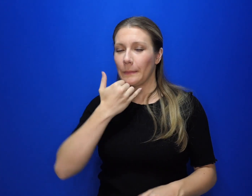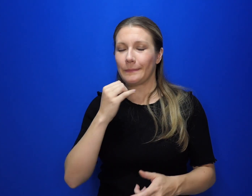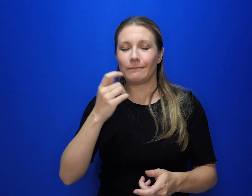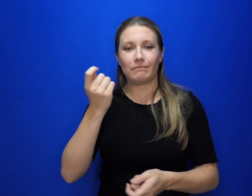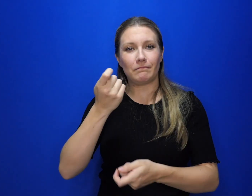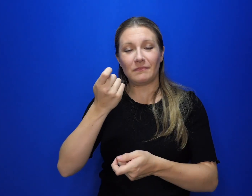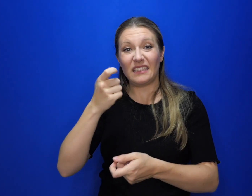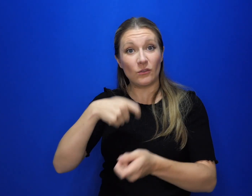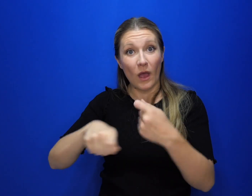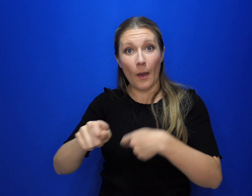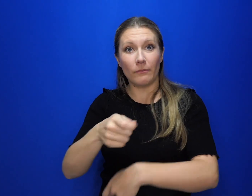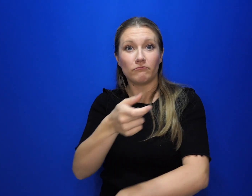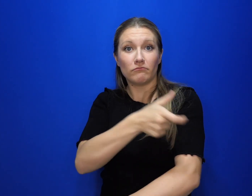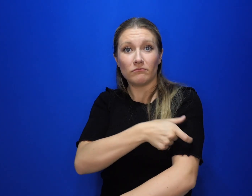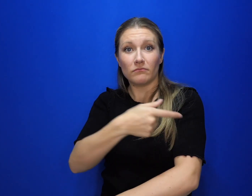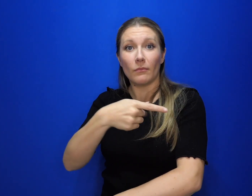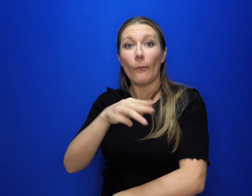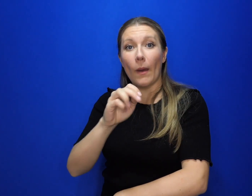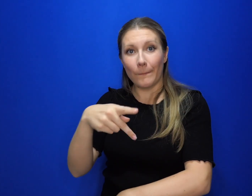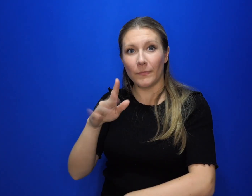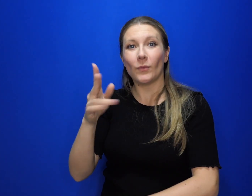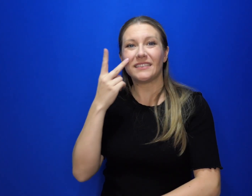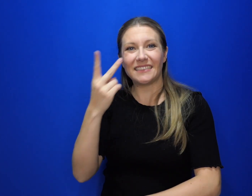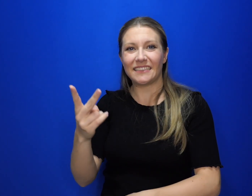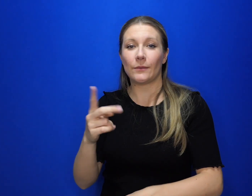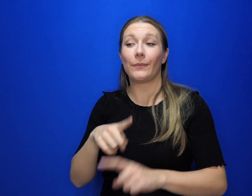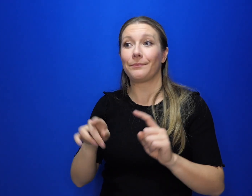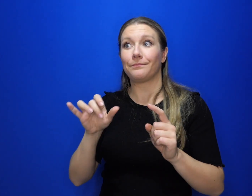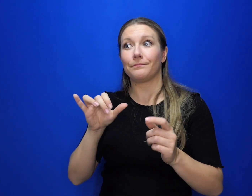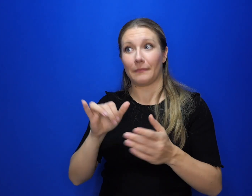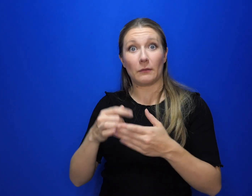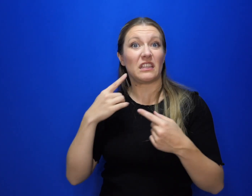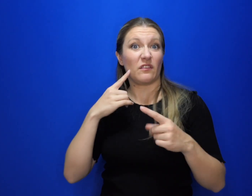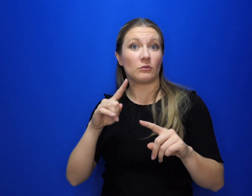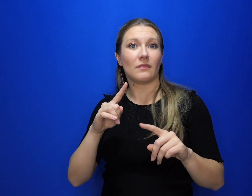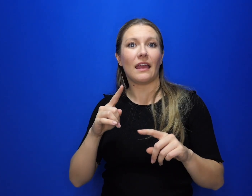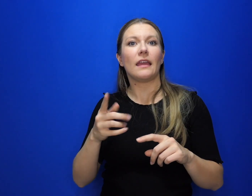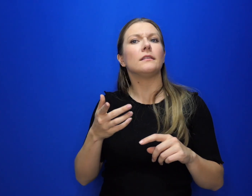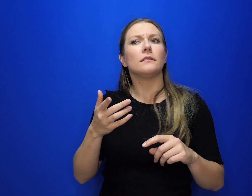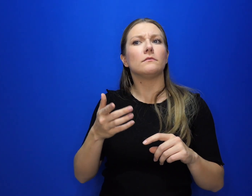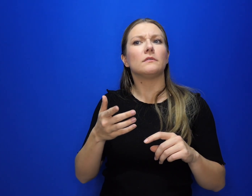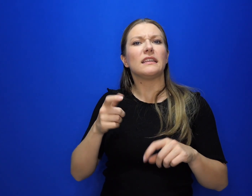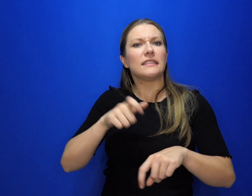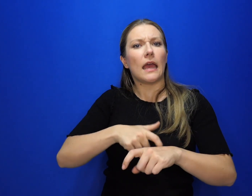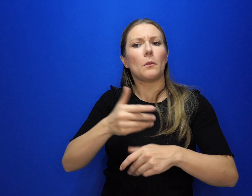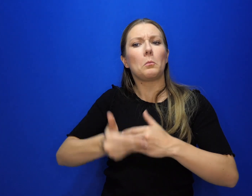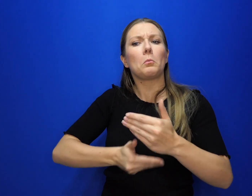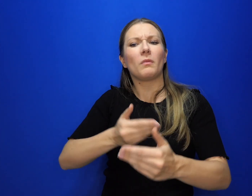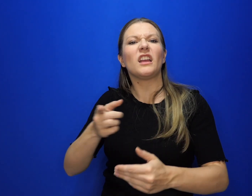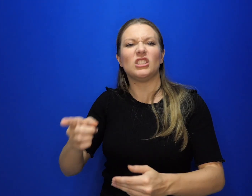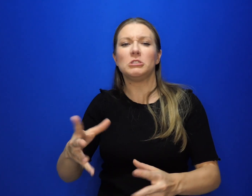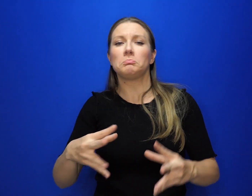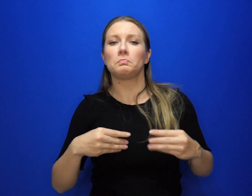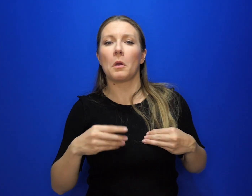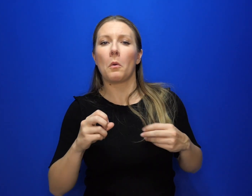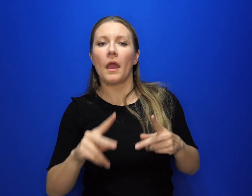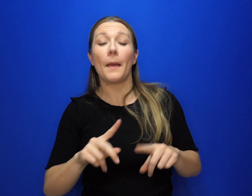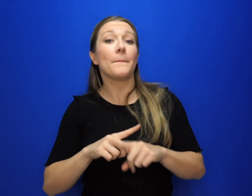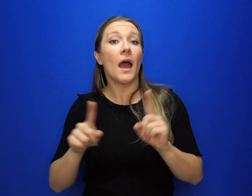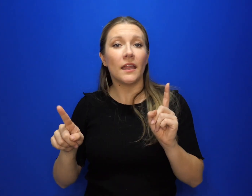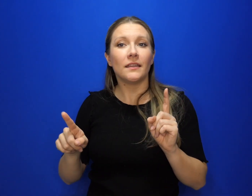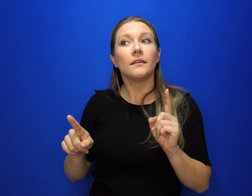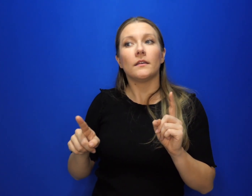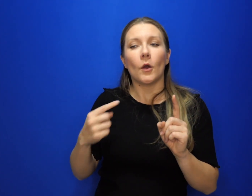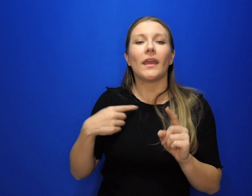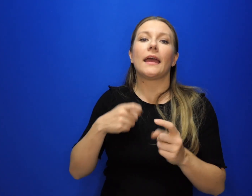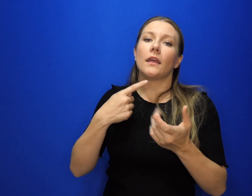something like that, you'll see her. Right. And that's how it ended up going. And she was okay with that after a while, you know, but it took,